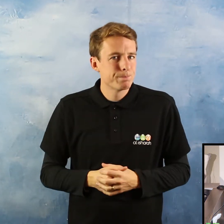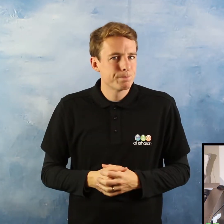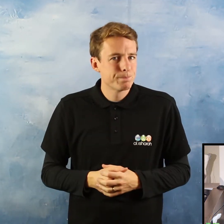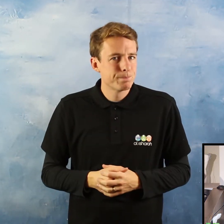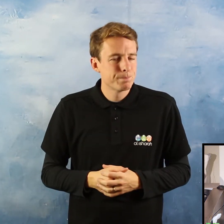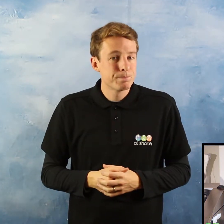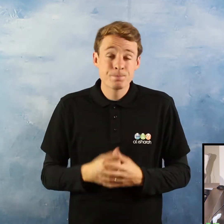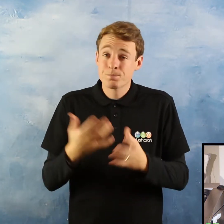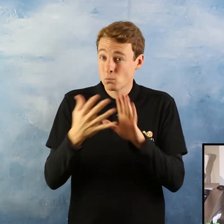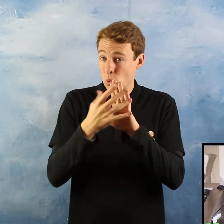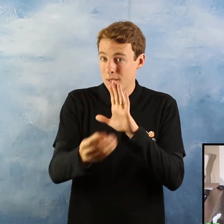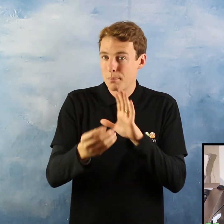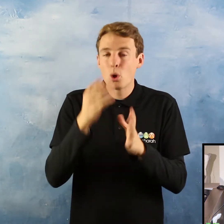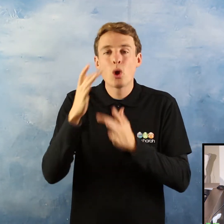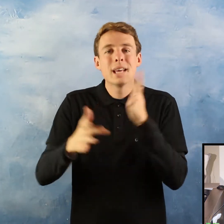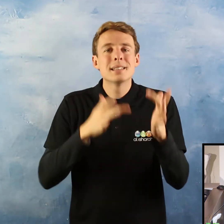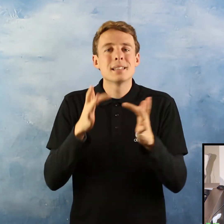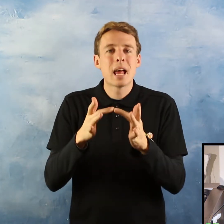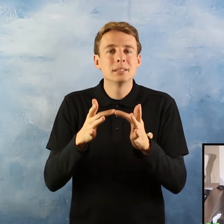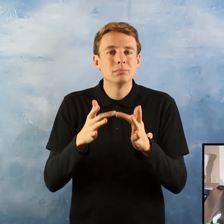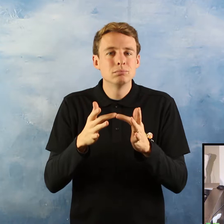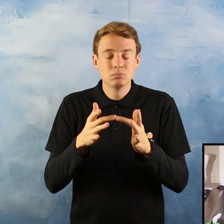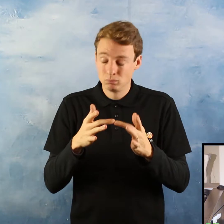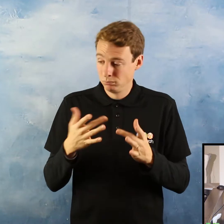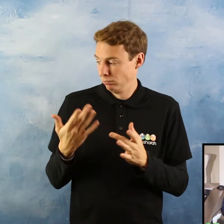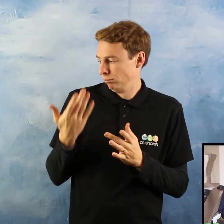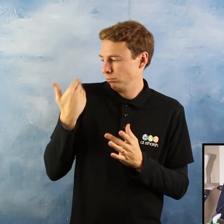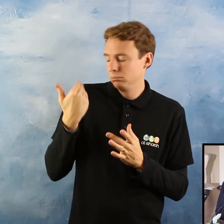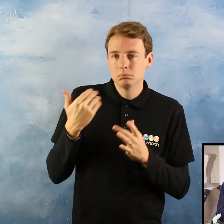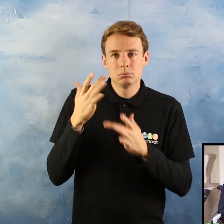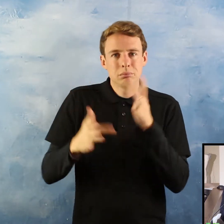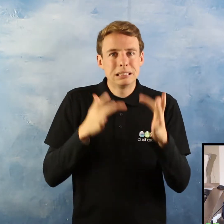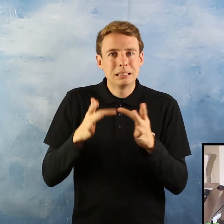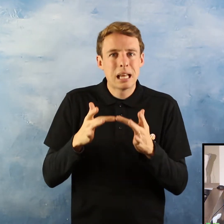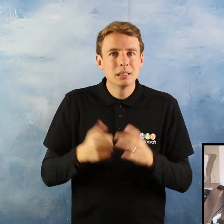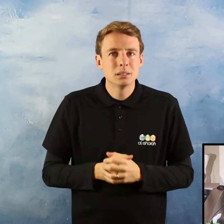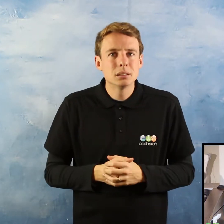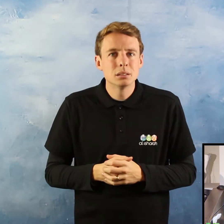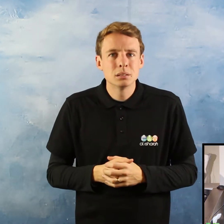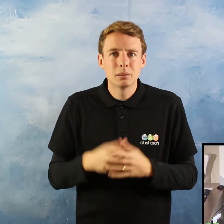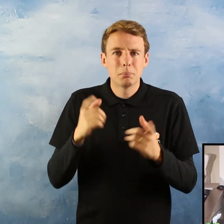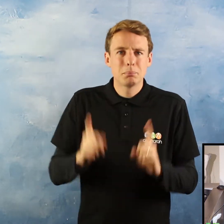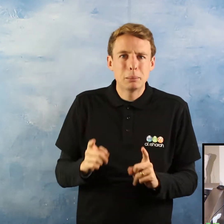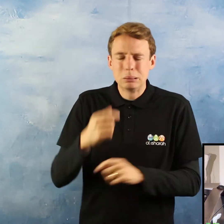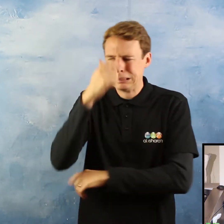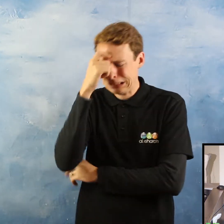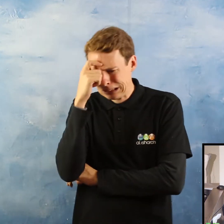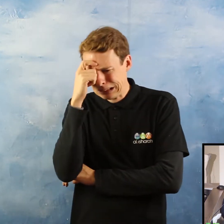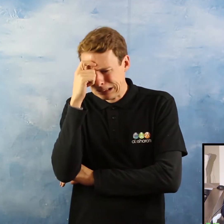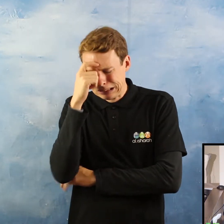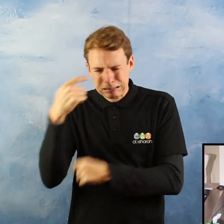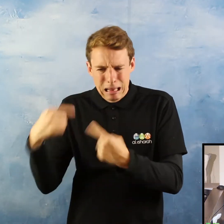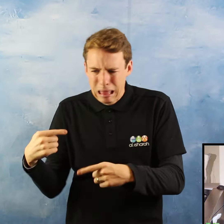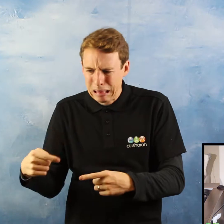when internet came, so is it halal or is it haram? Before that, when microphone first